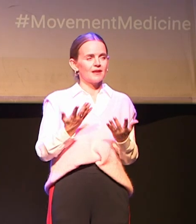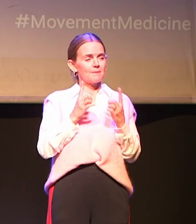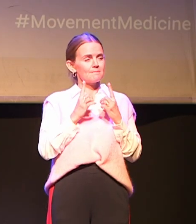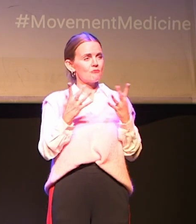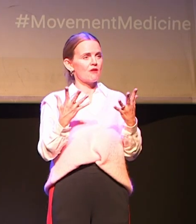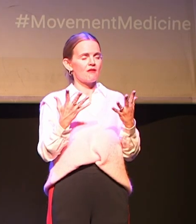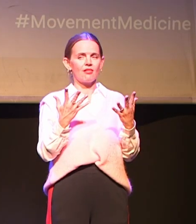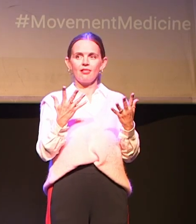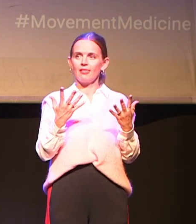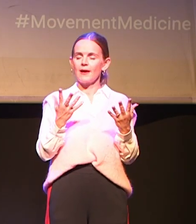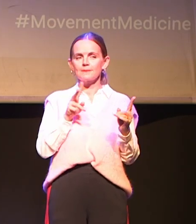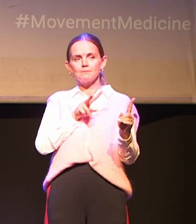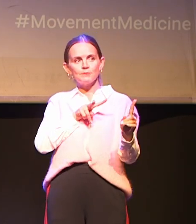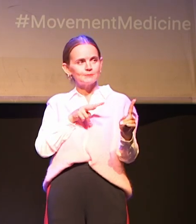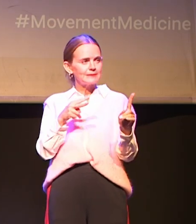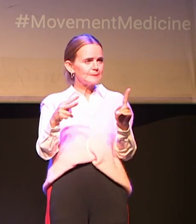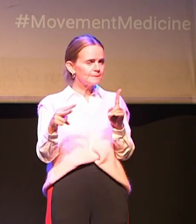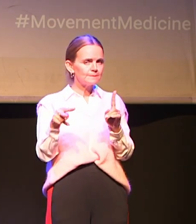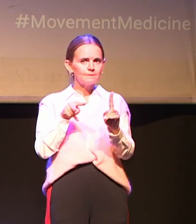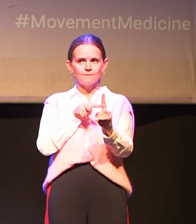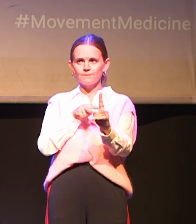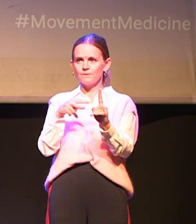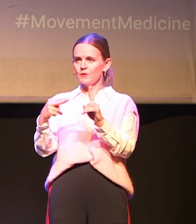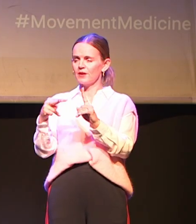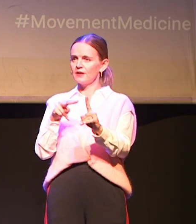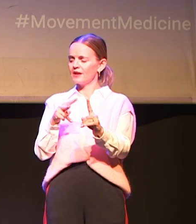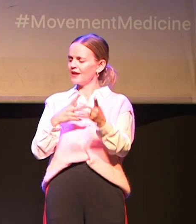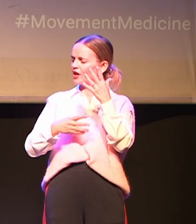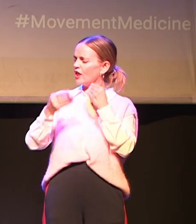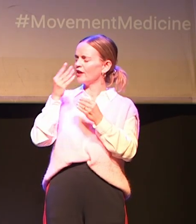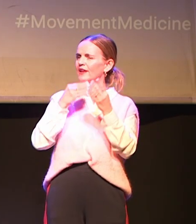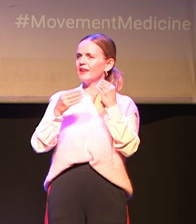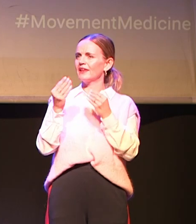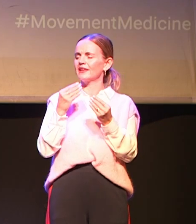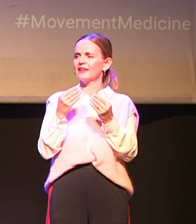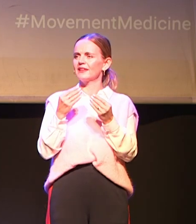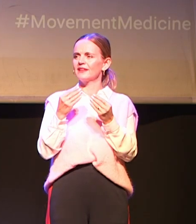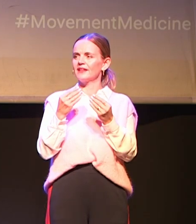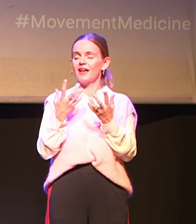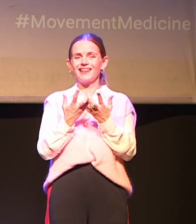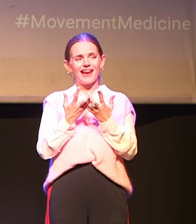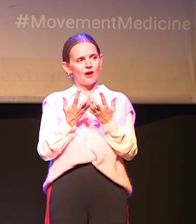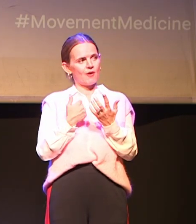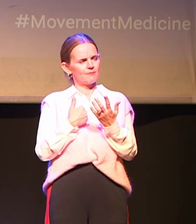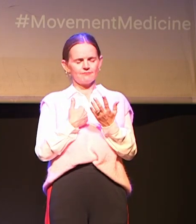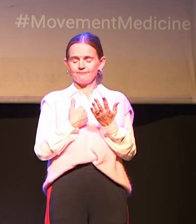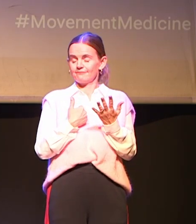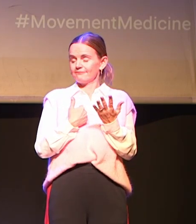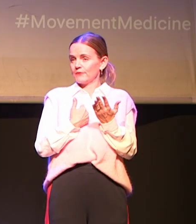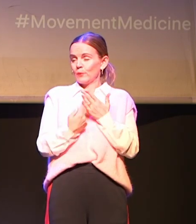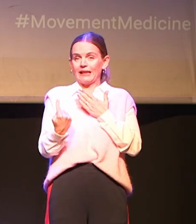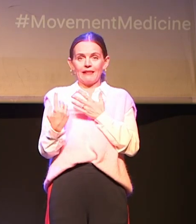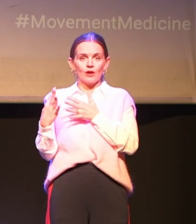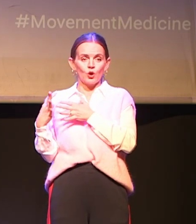and the perspective and the learning and the ways that I'm uniquely connected. I feel